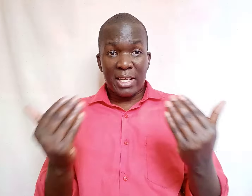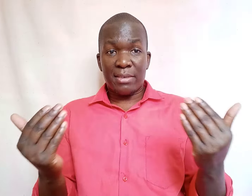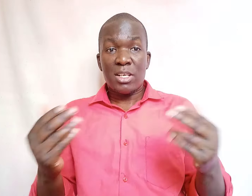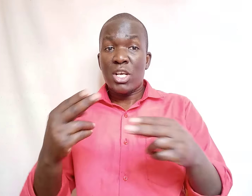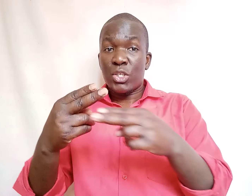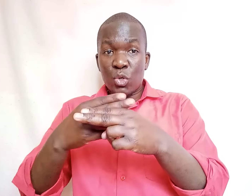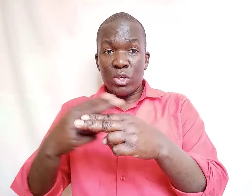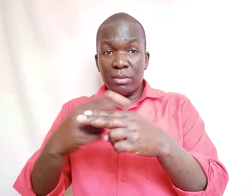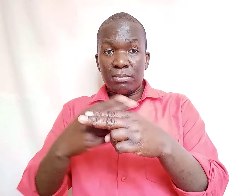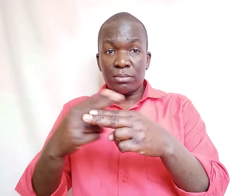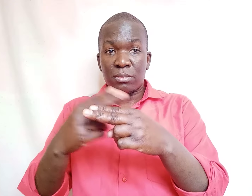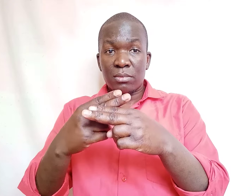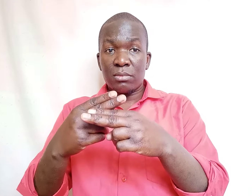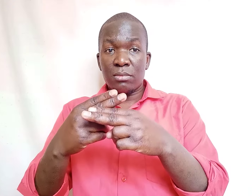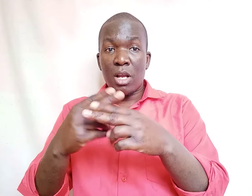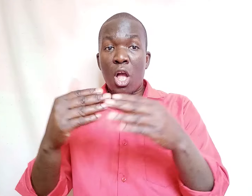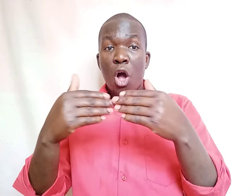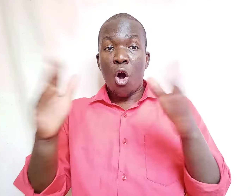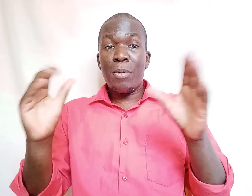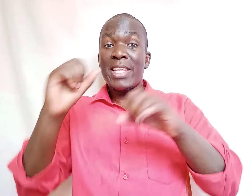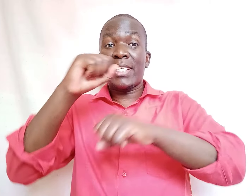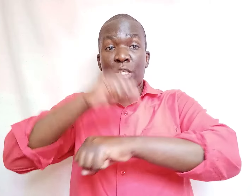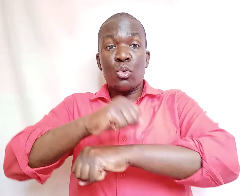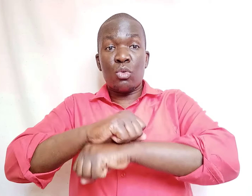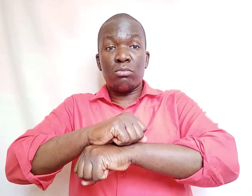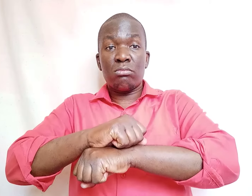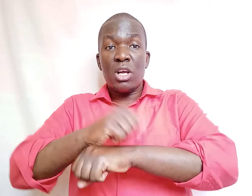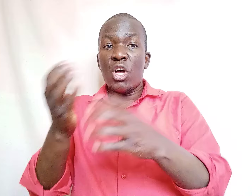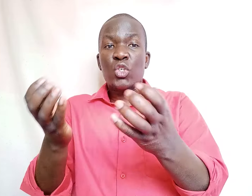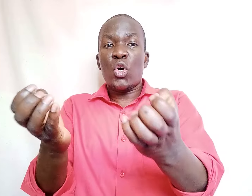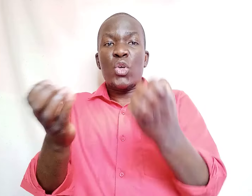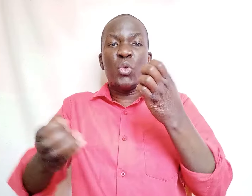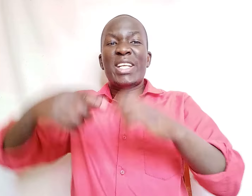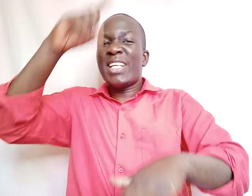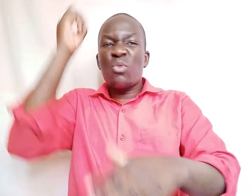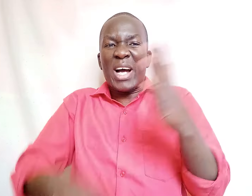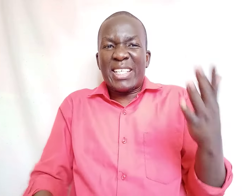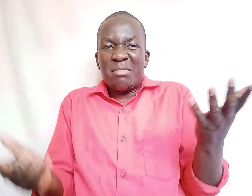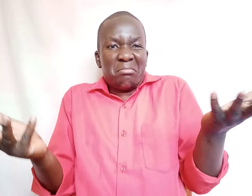Children, soon opening the school. So you need to what?